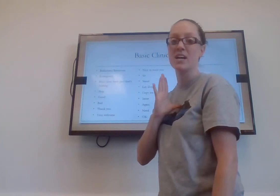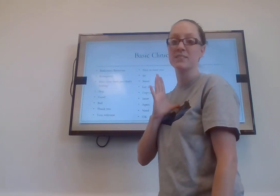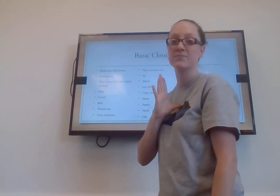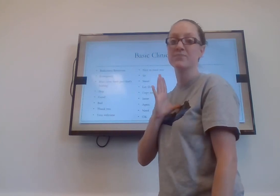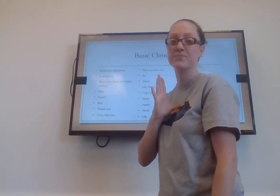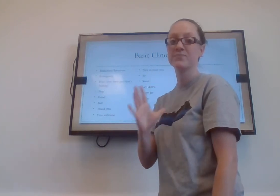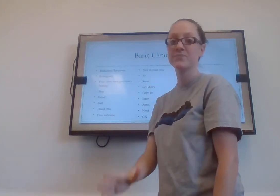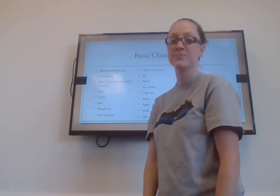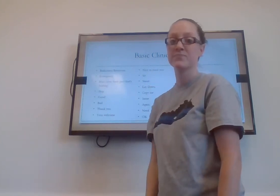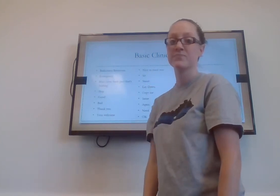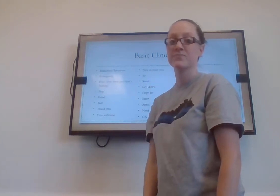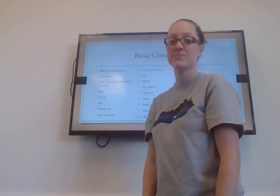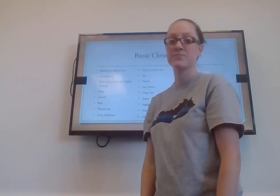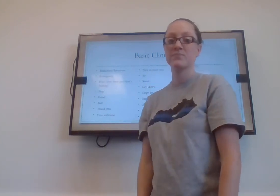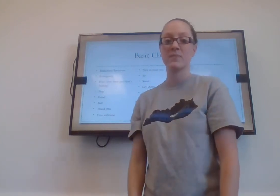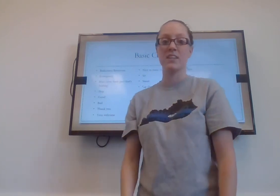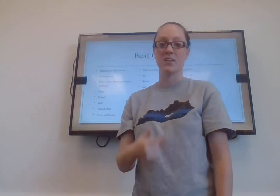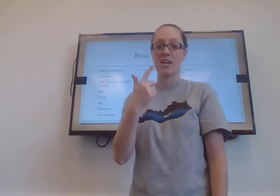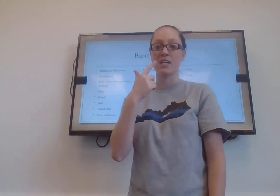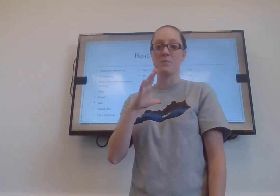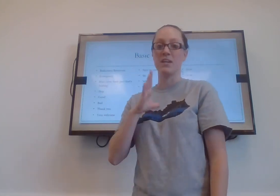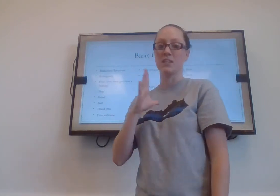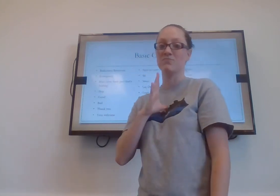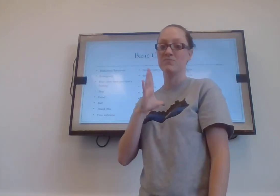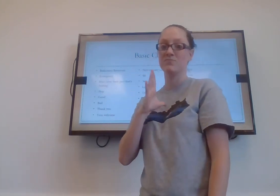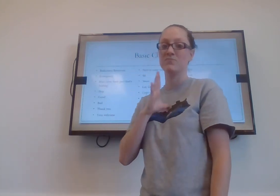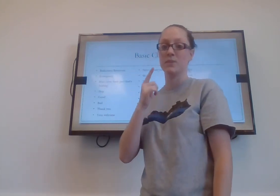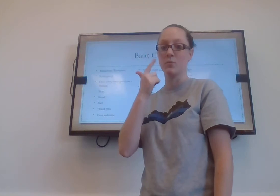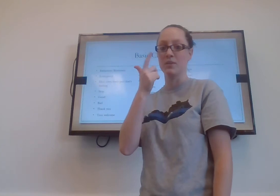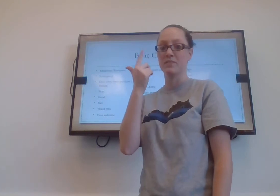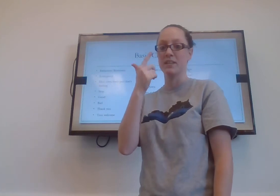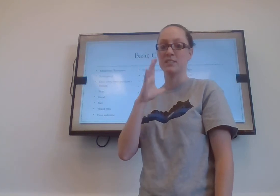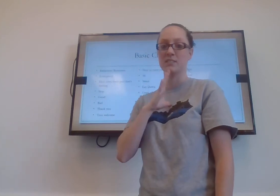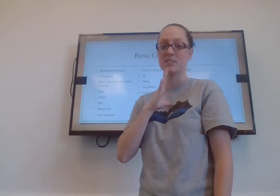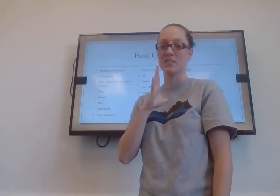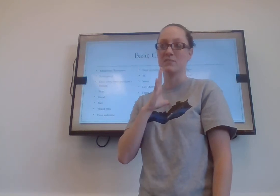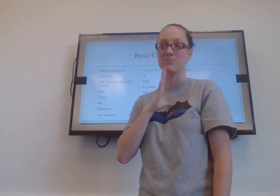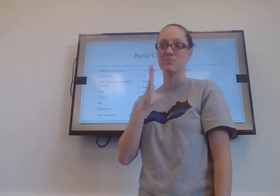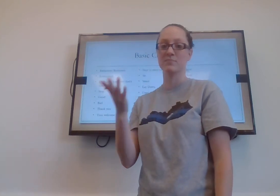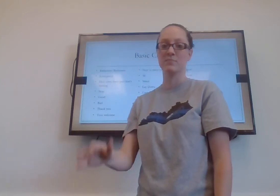fine. And they're kind of going to make a weird face. It's like,